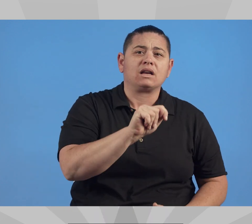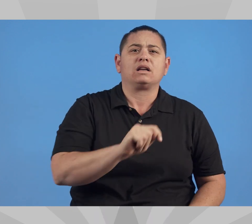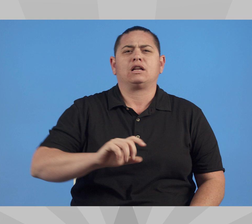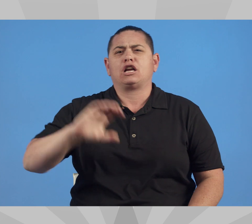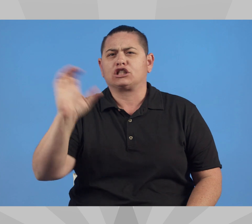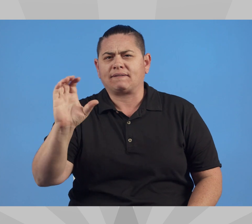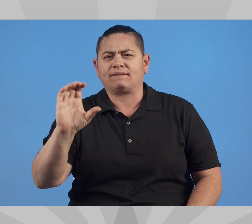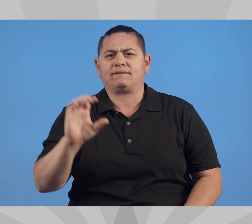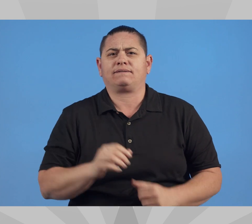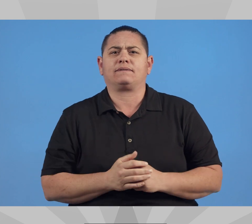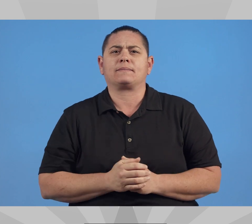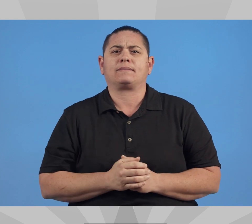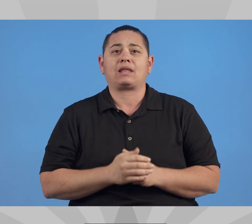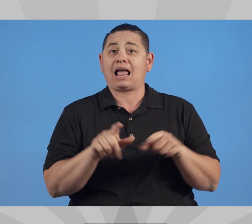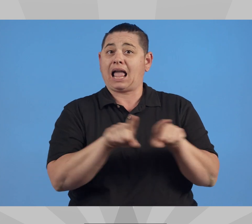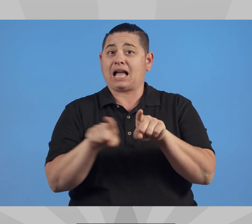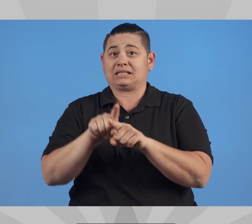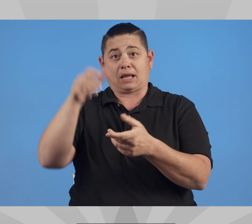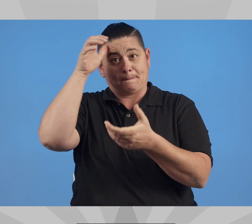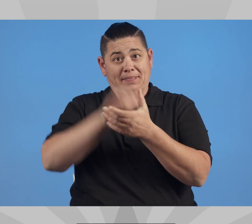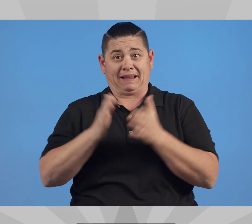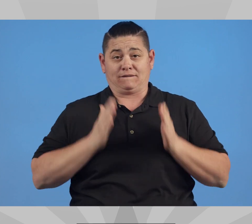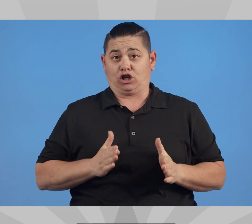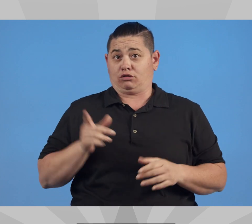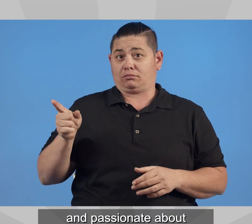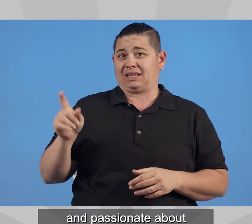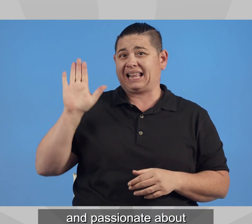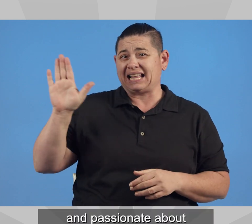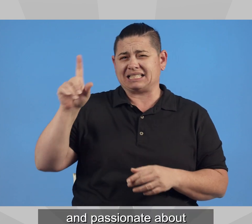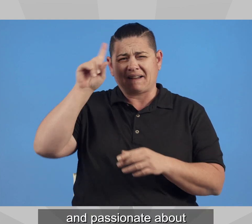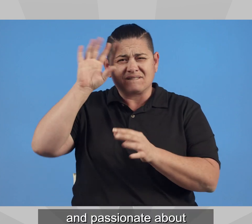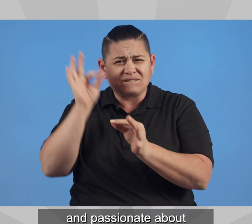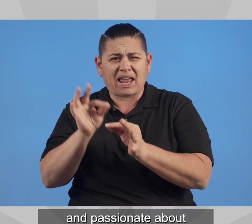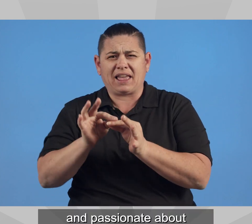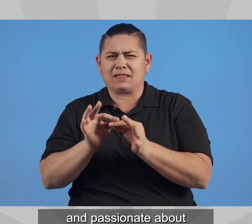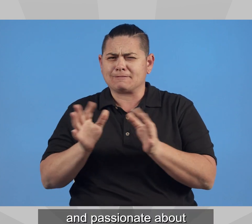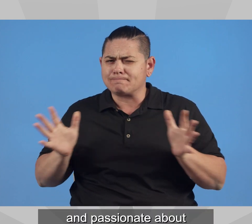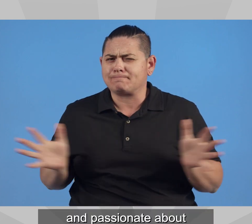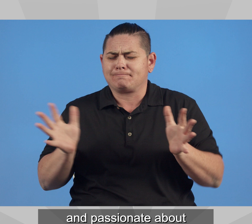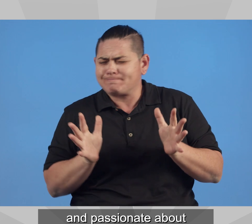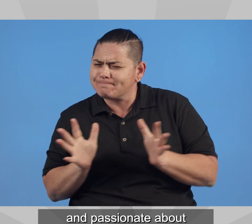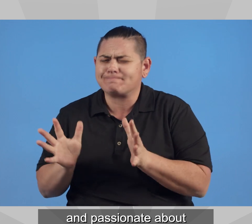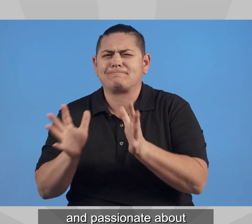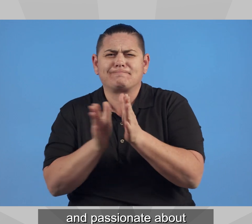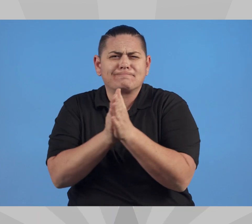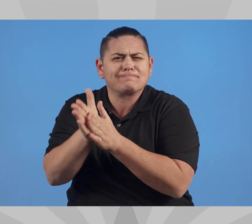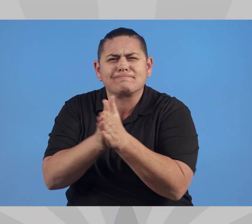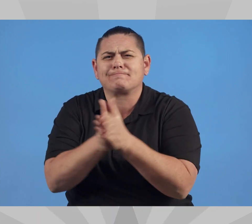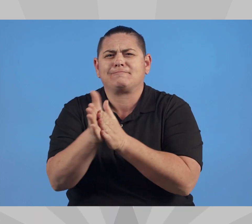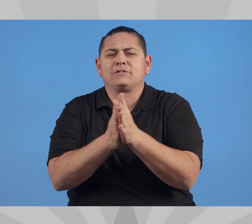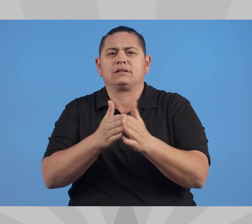conservative. As a believer, he is faith-driven and passionate about protecting the next generation.